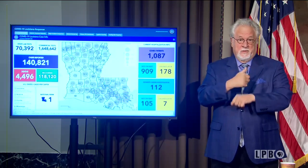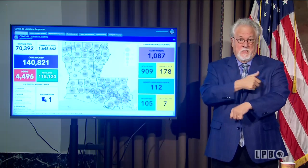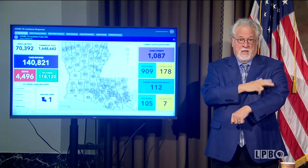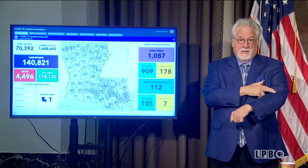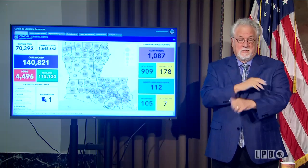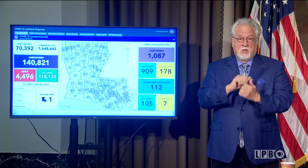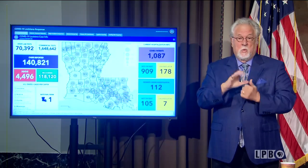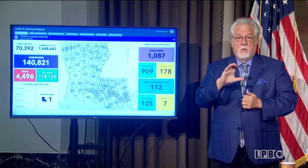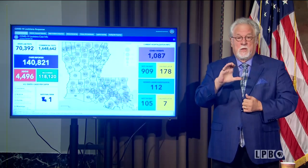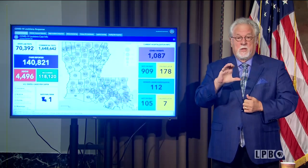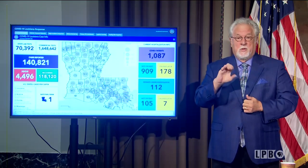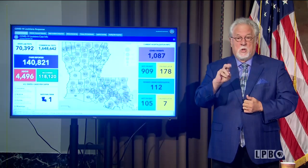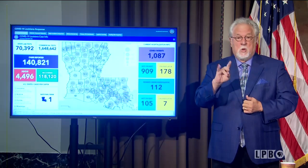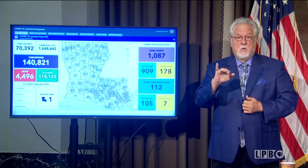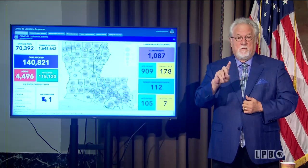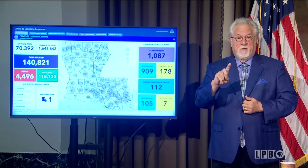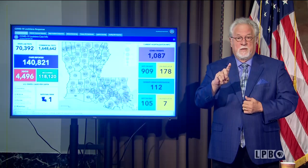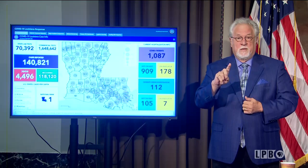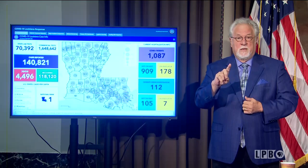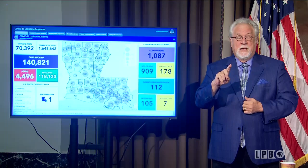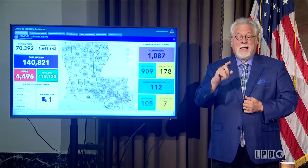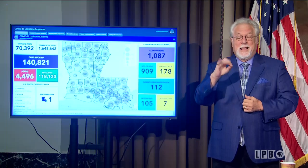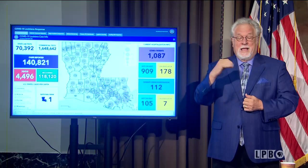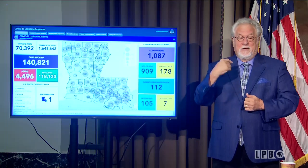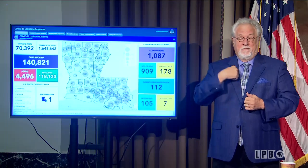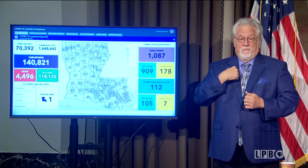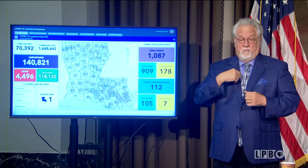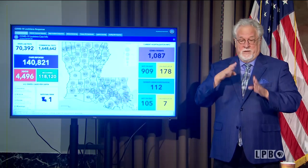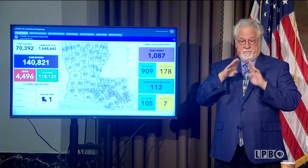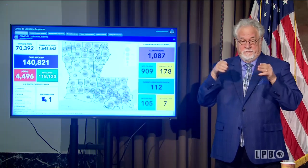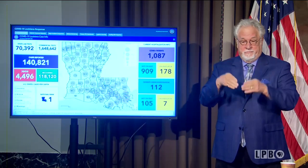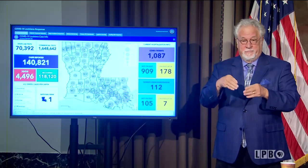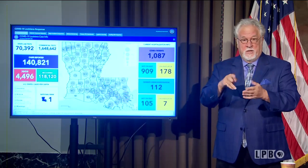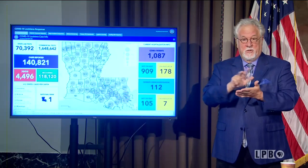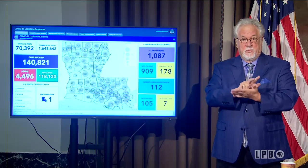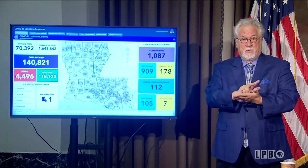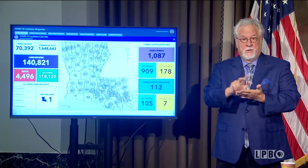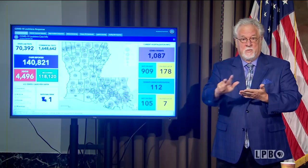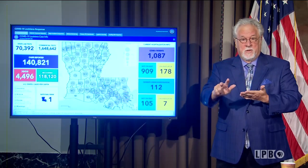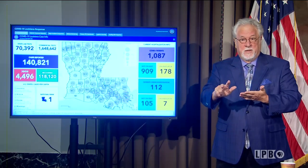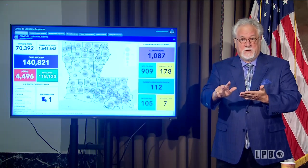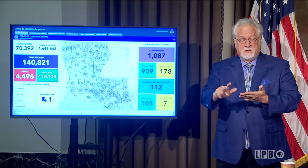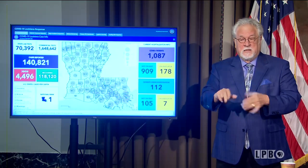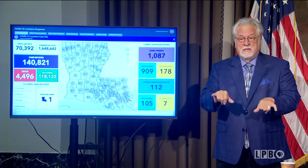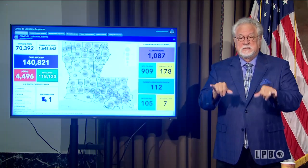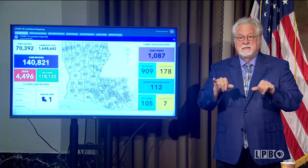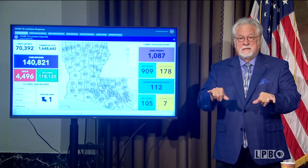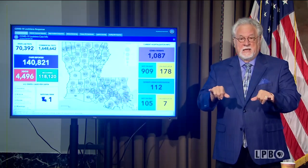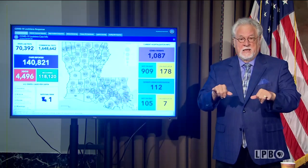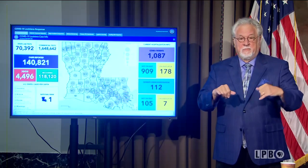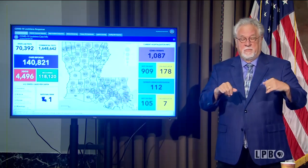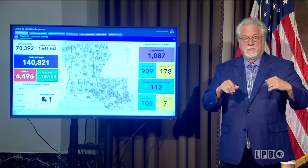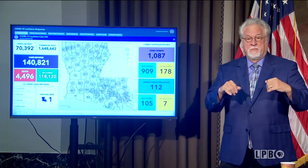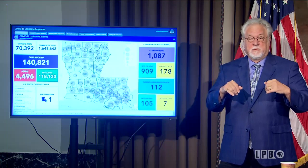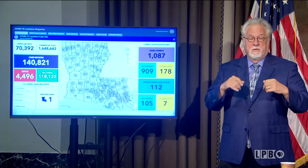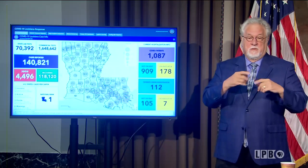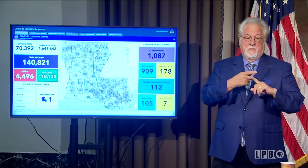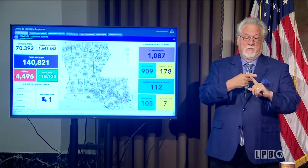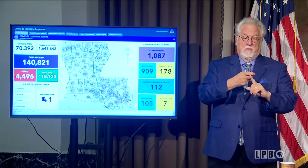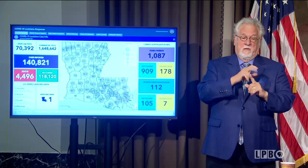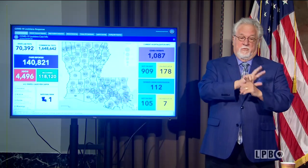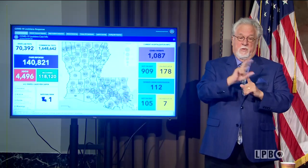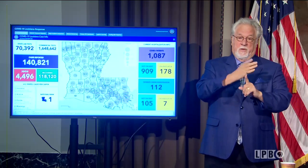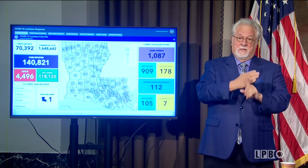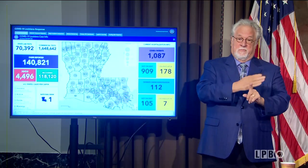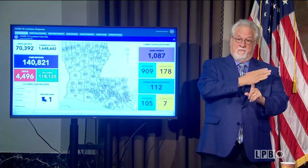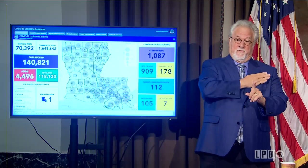with COVID-19, had we spent the next 3 weeks on the same trajectory we had been on the 3 weeks before we got to